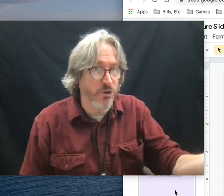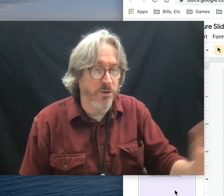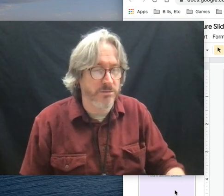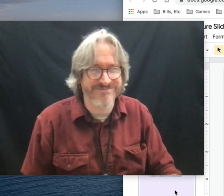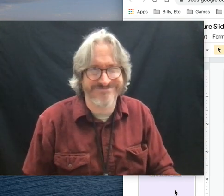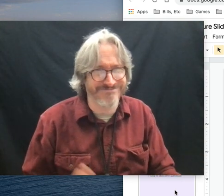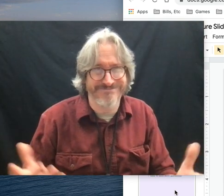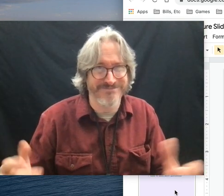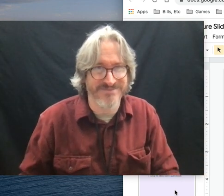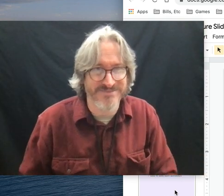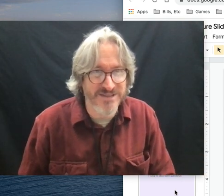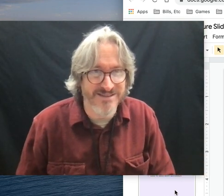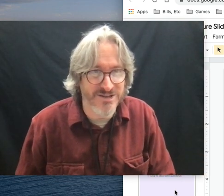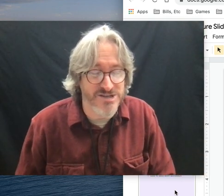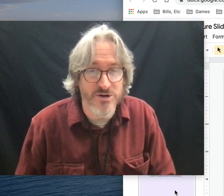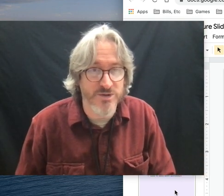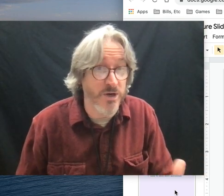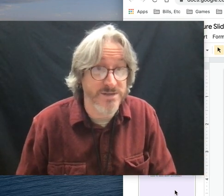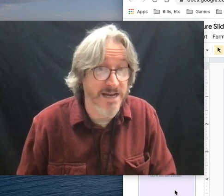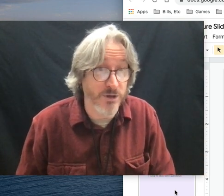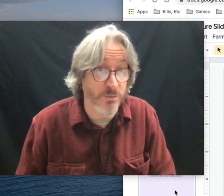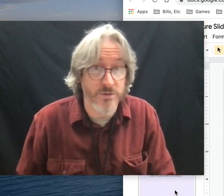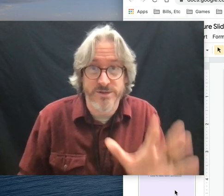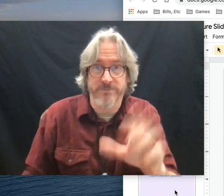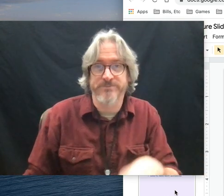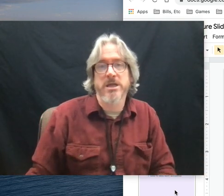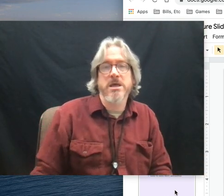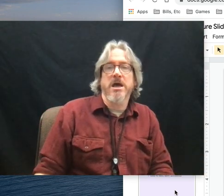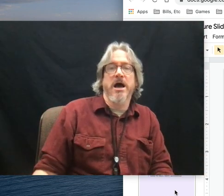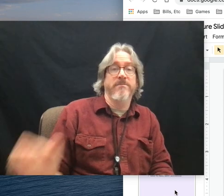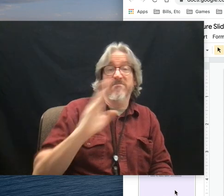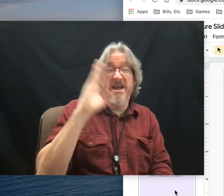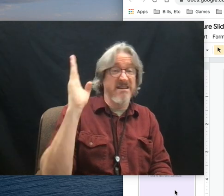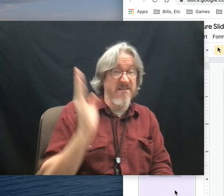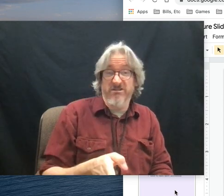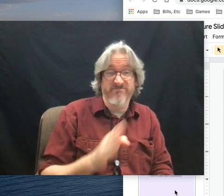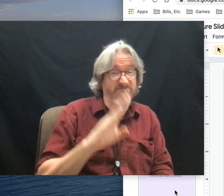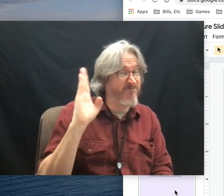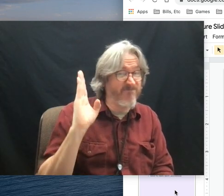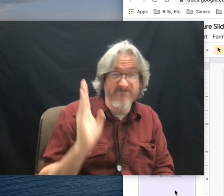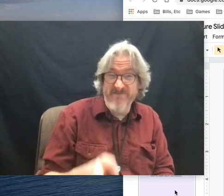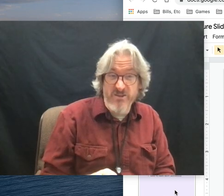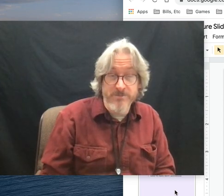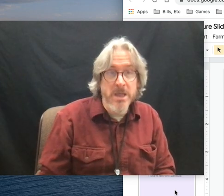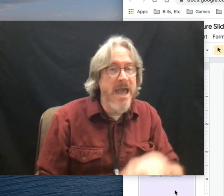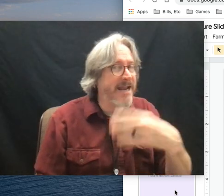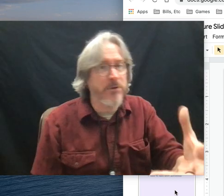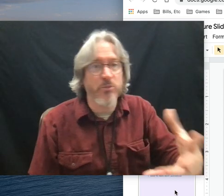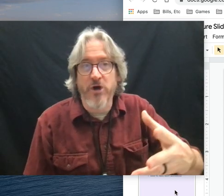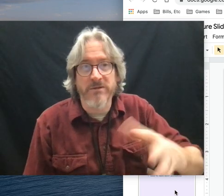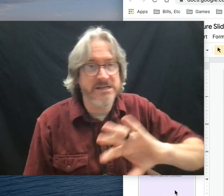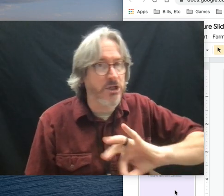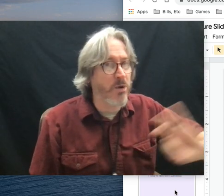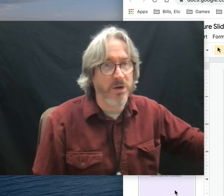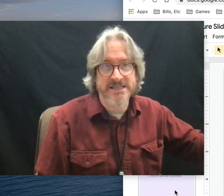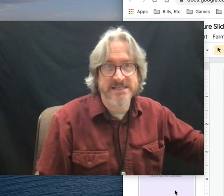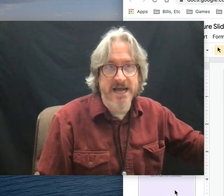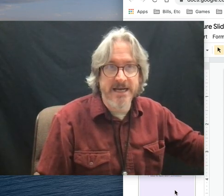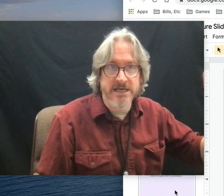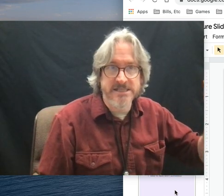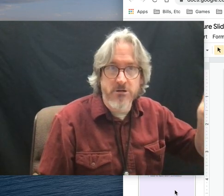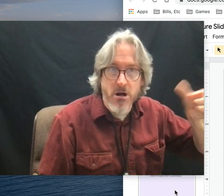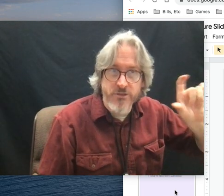in a blue moon. We don't sign blue moon, so. And never. And again, with all these, look at